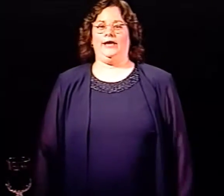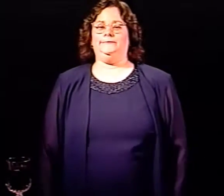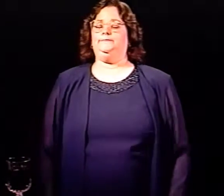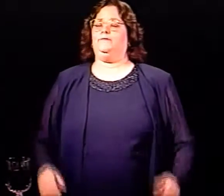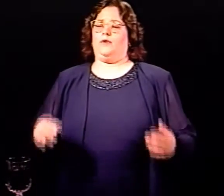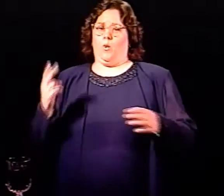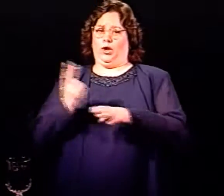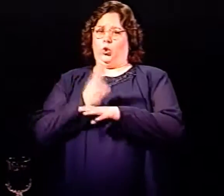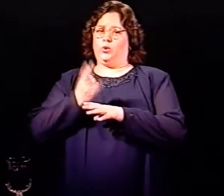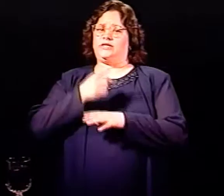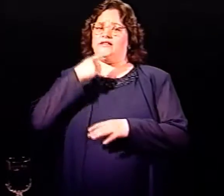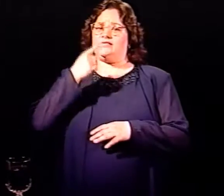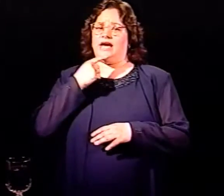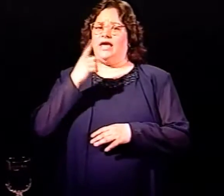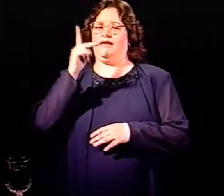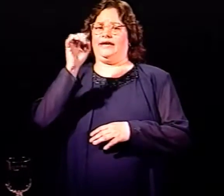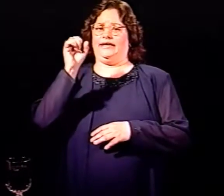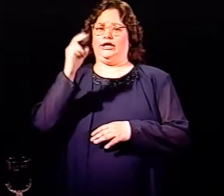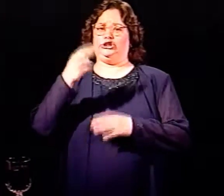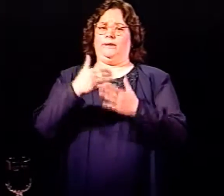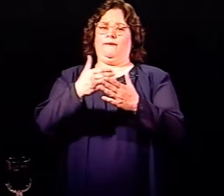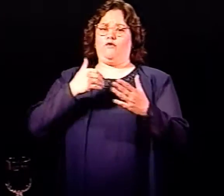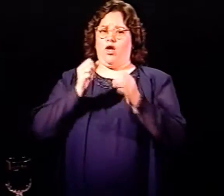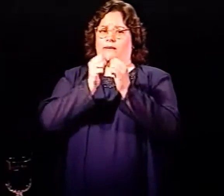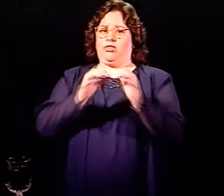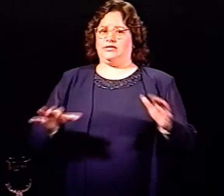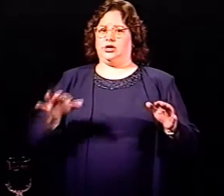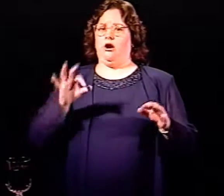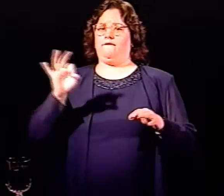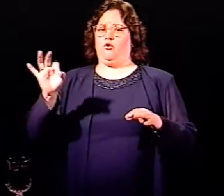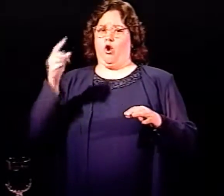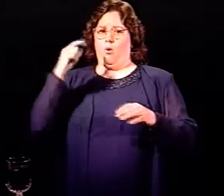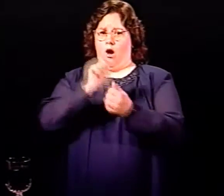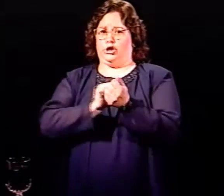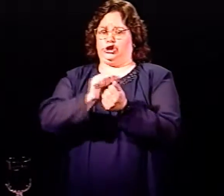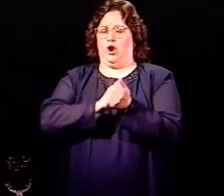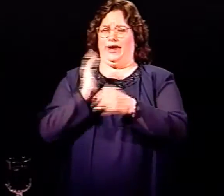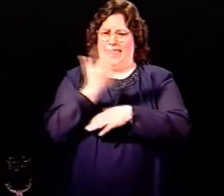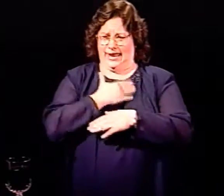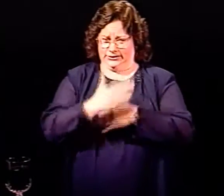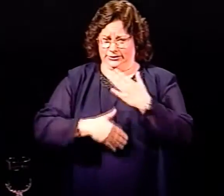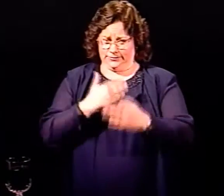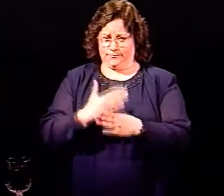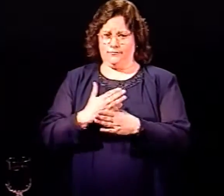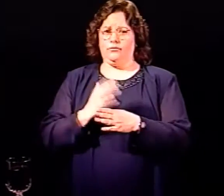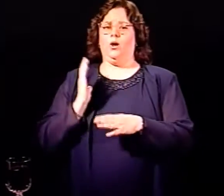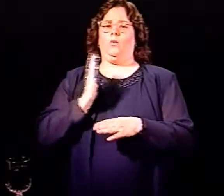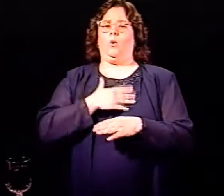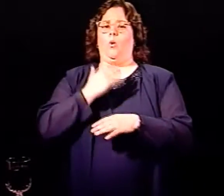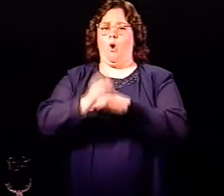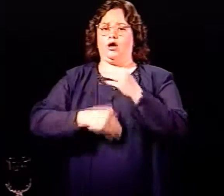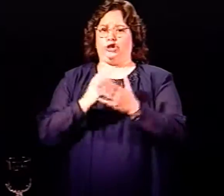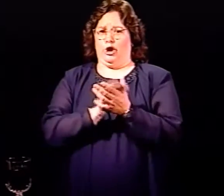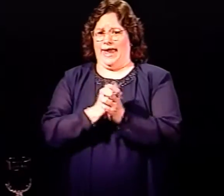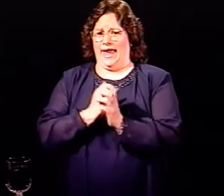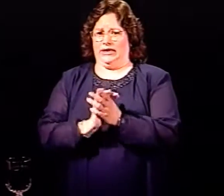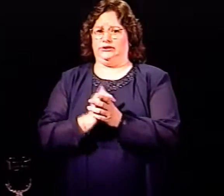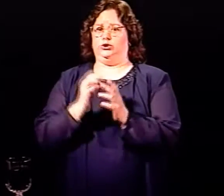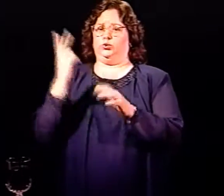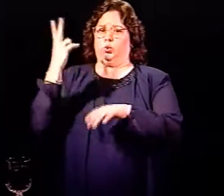We usually say the Kiddush before the blessing for washing our hands. We will wash our hands